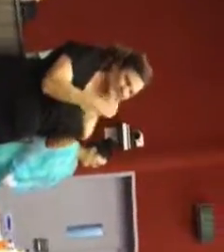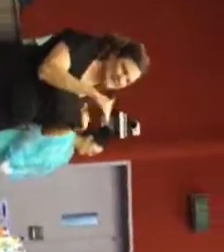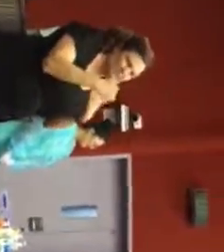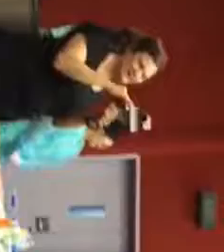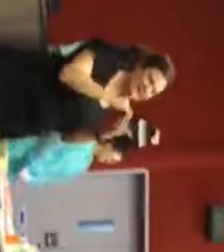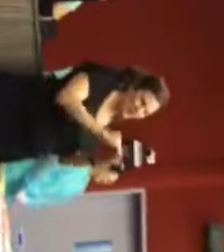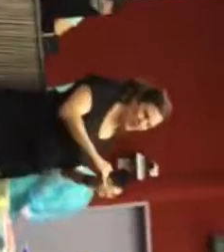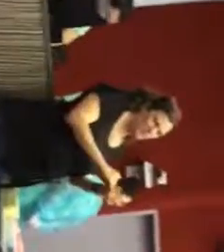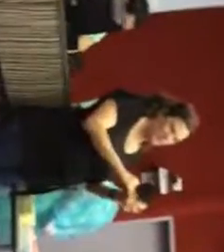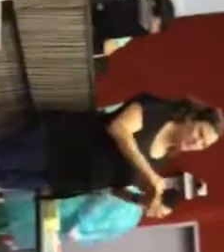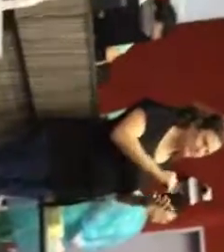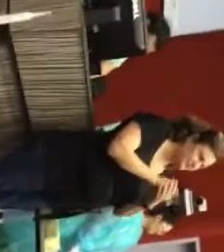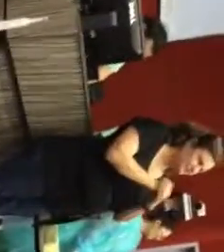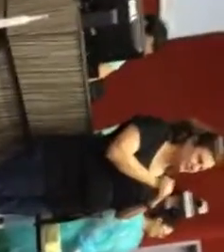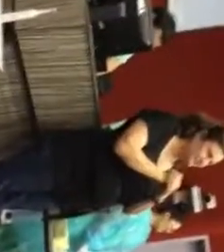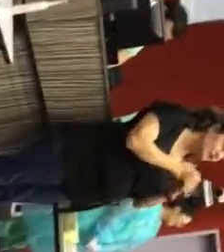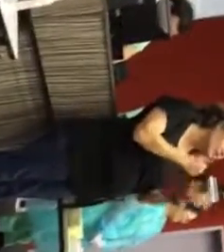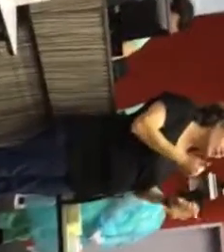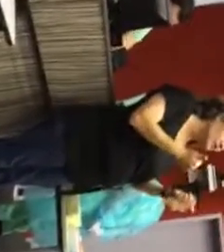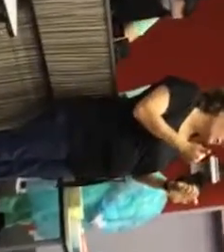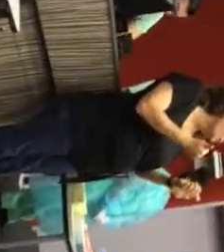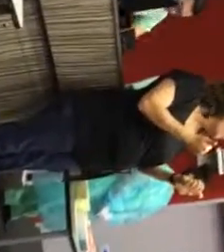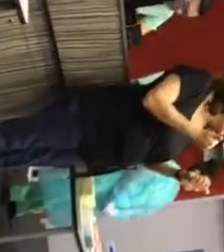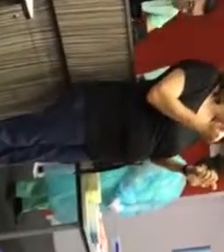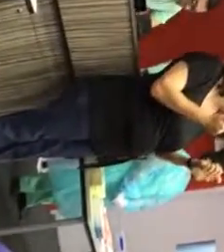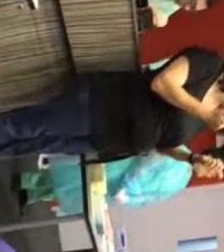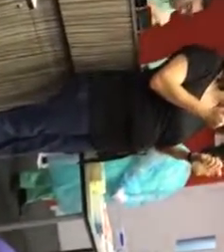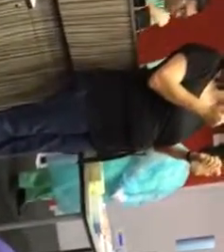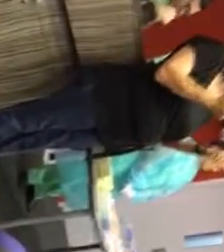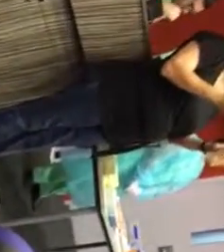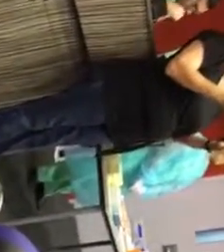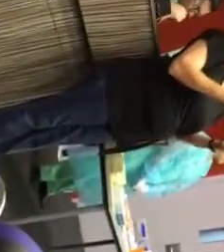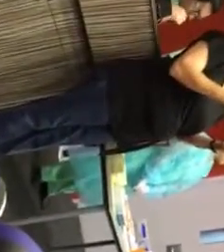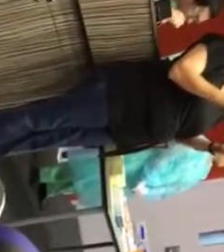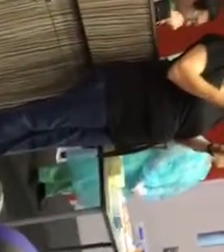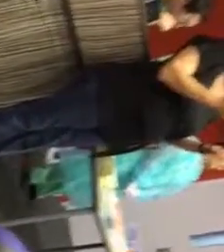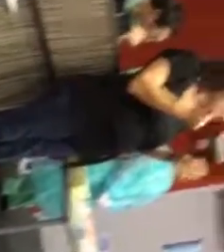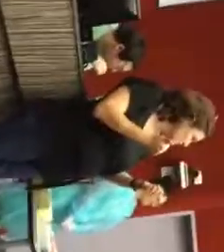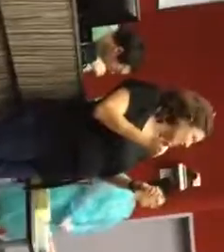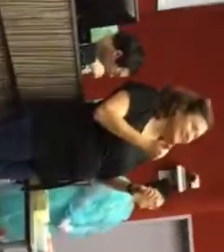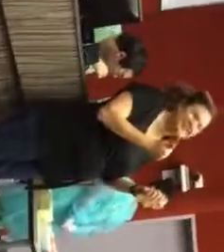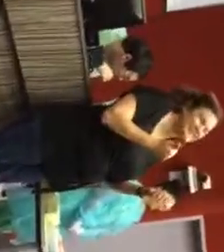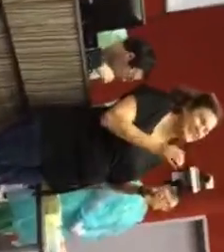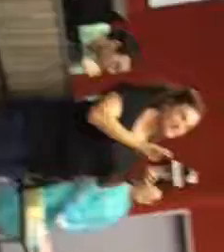decay under the contact points than it is when you get down to gum level, improving gum